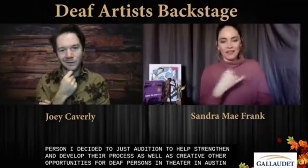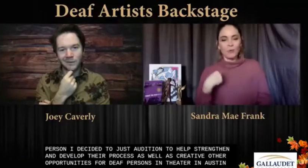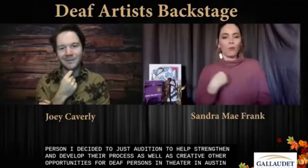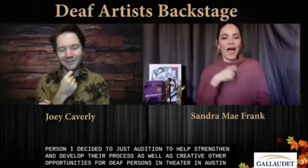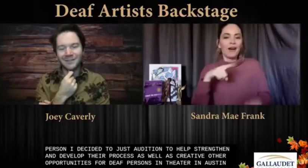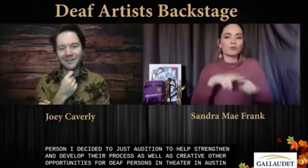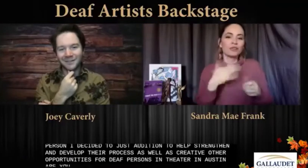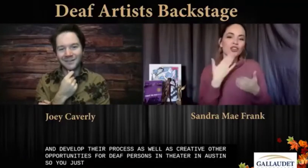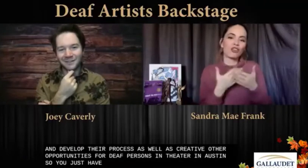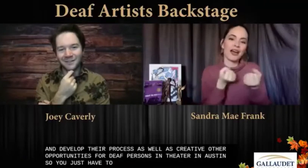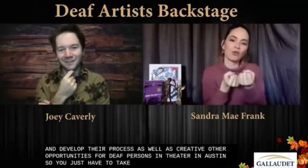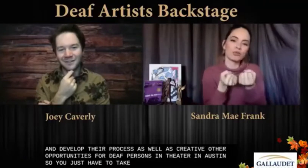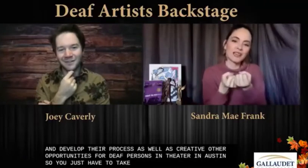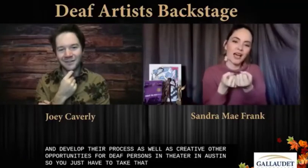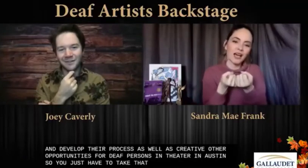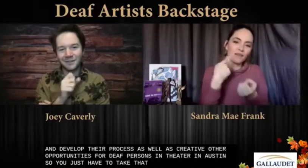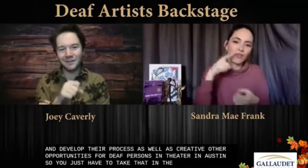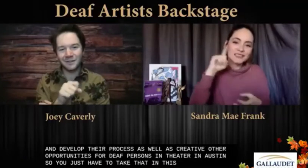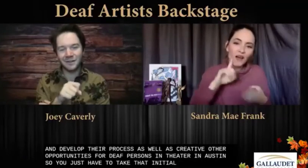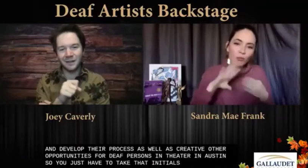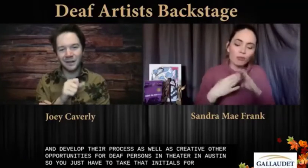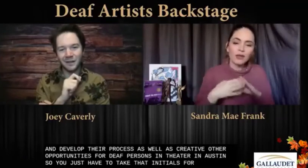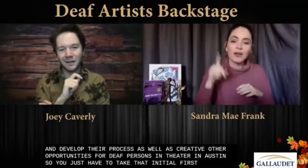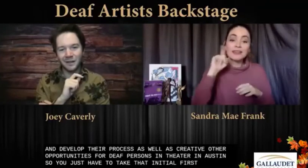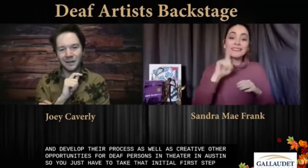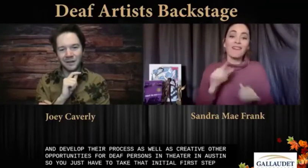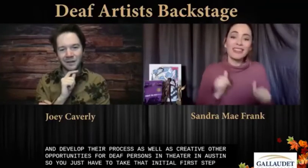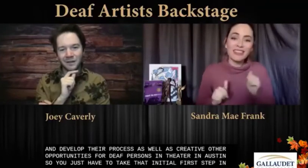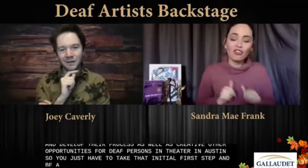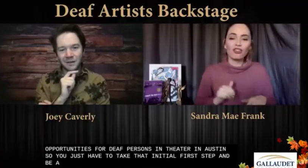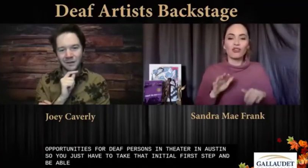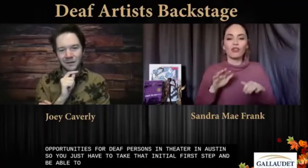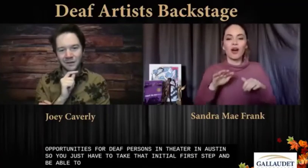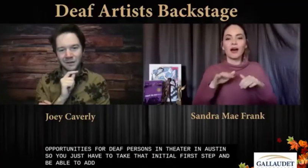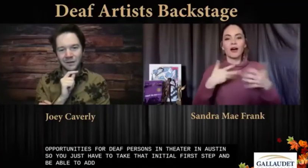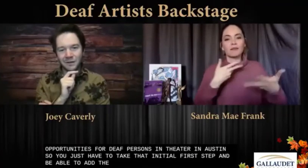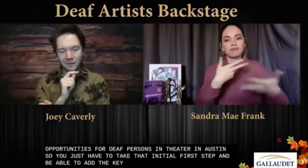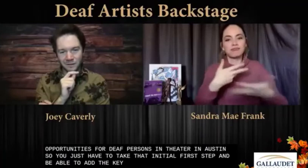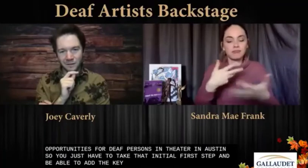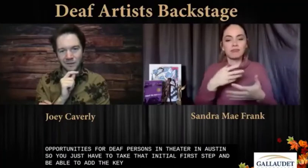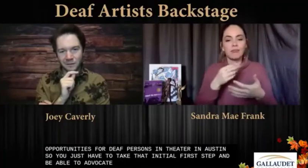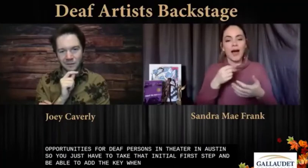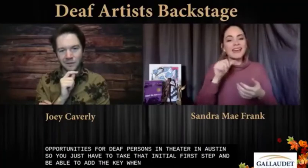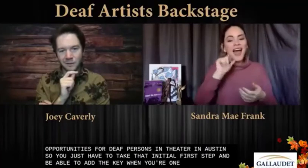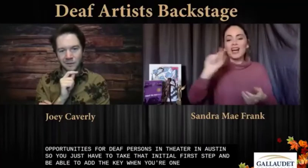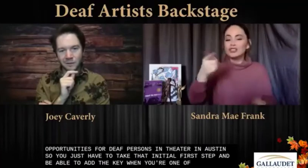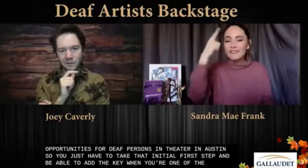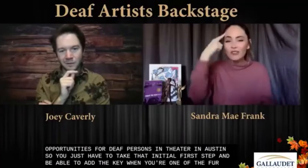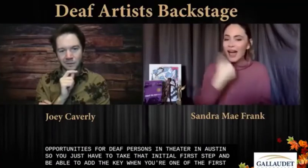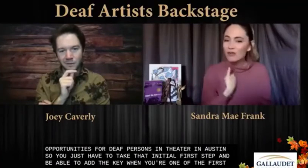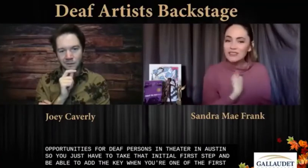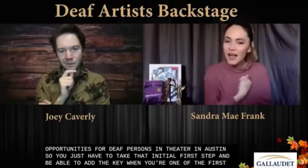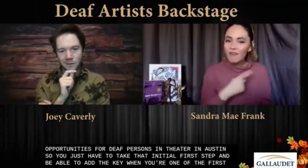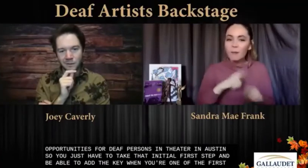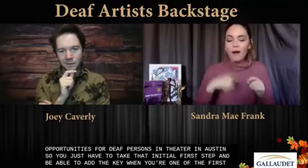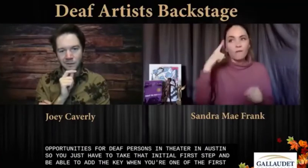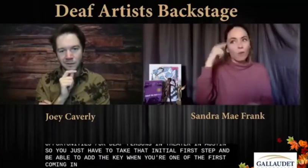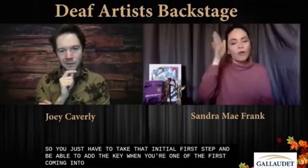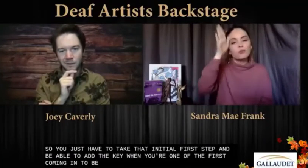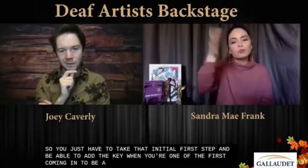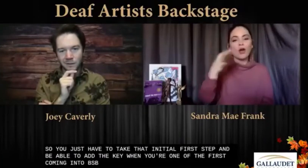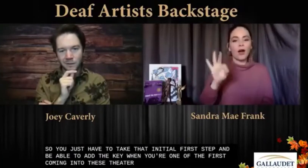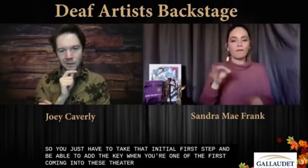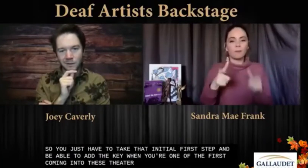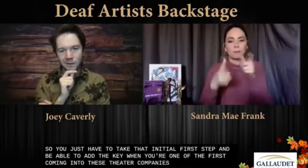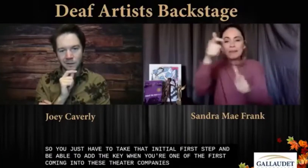so you just have to take that initial first step and be able to advocate when you're one of the firsts coming into these